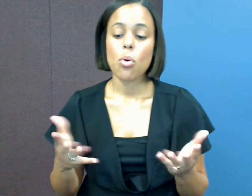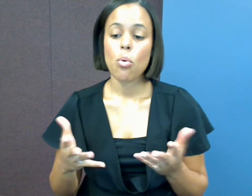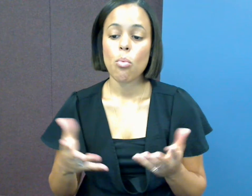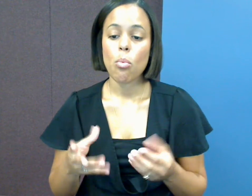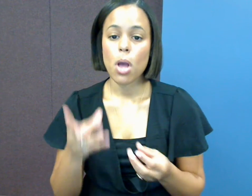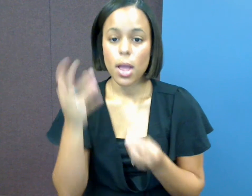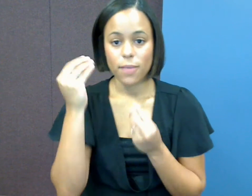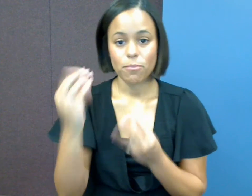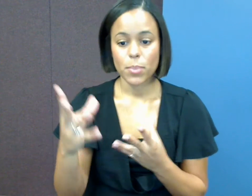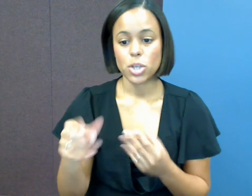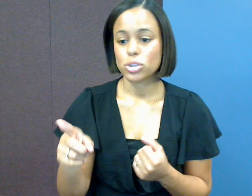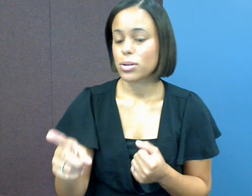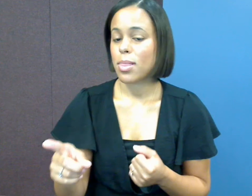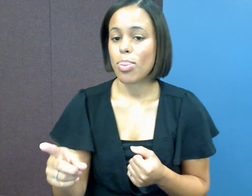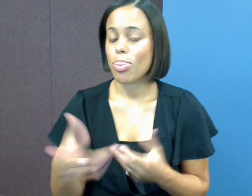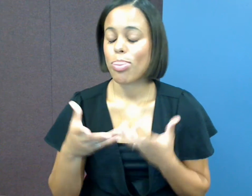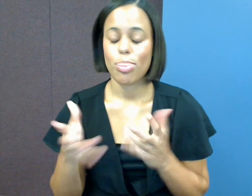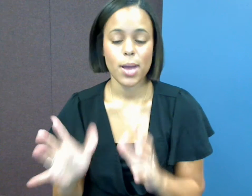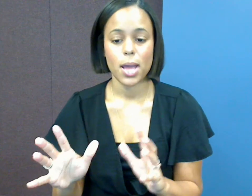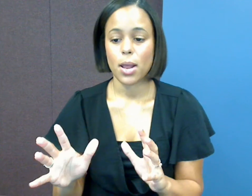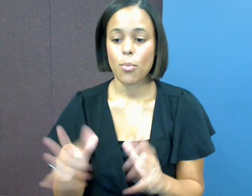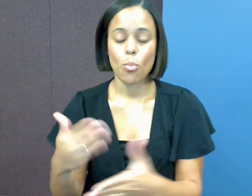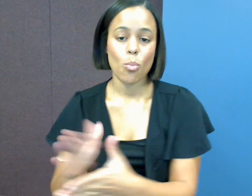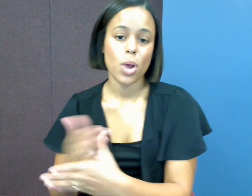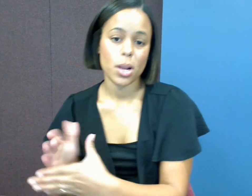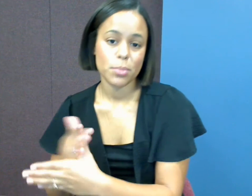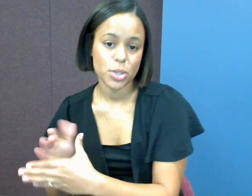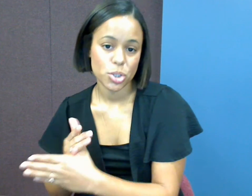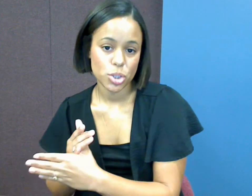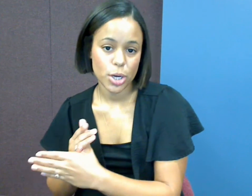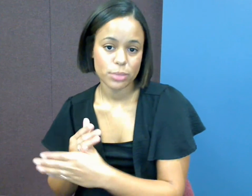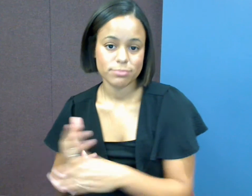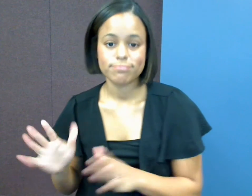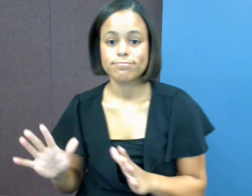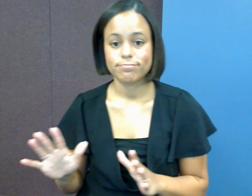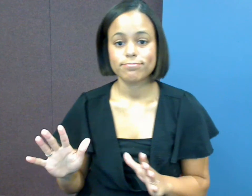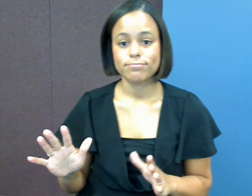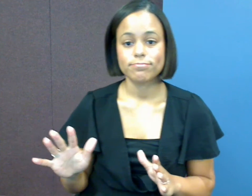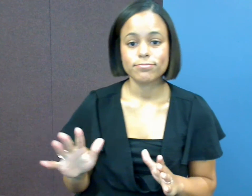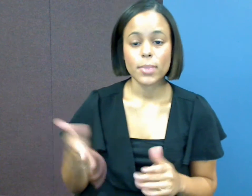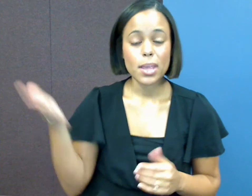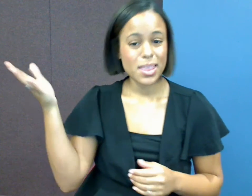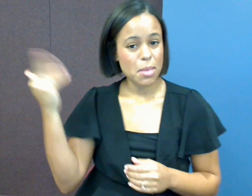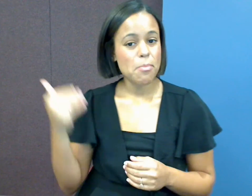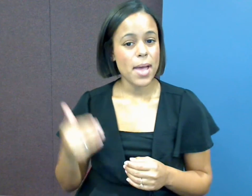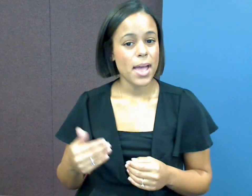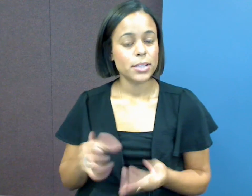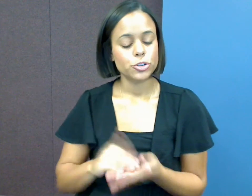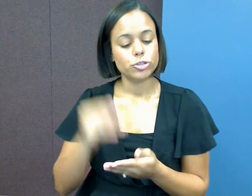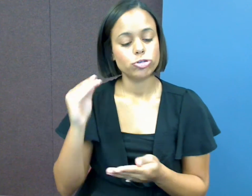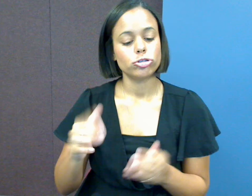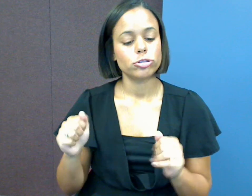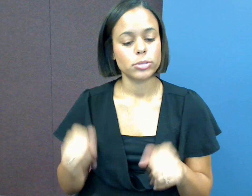are scholarship opportunities or some other marketing opportunities, job, but we have